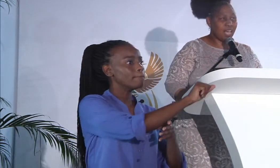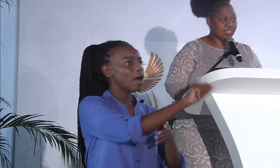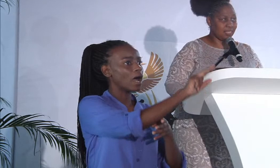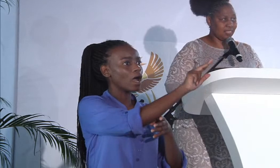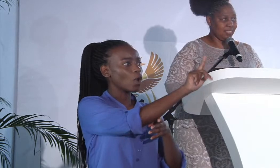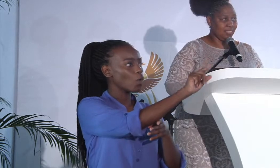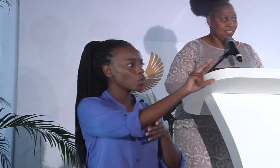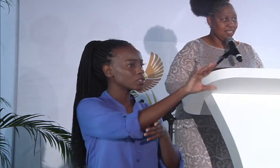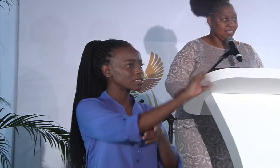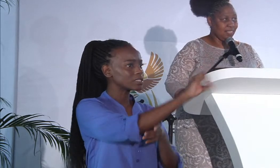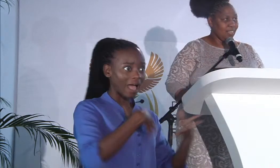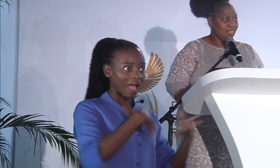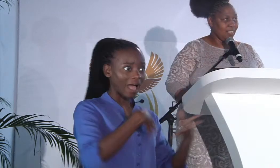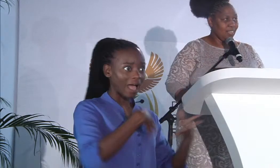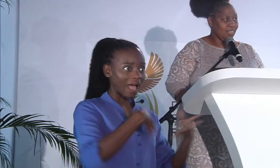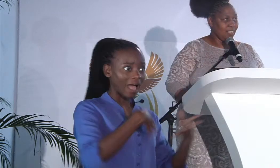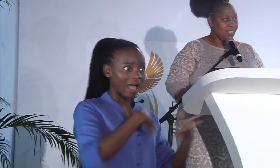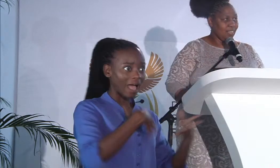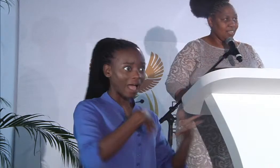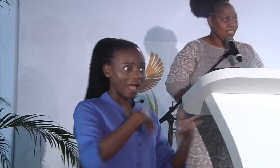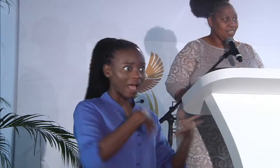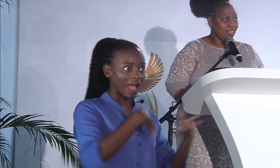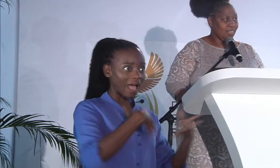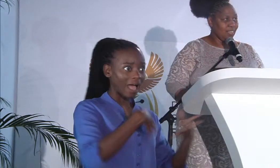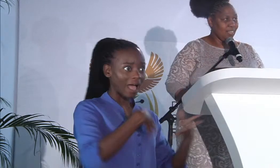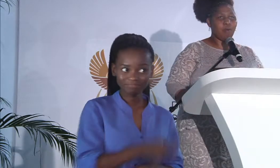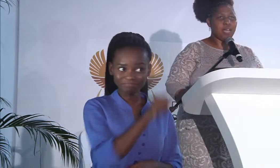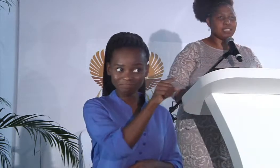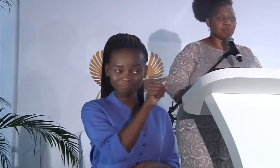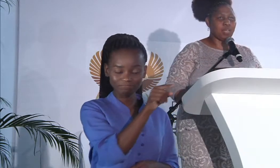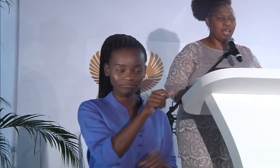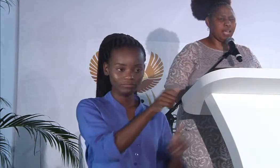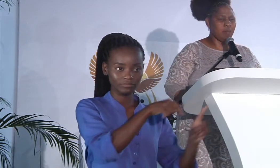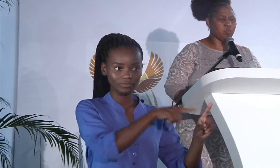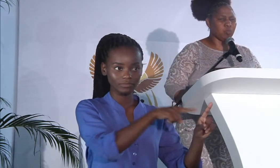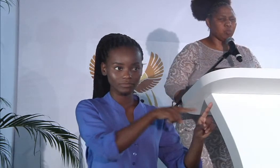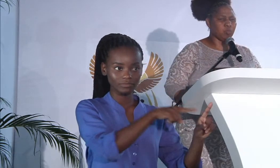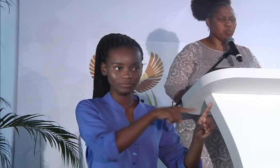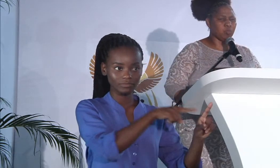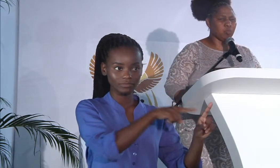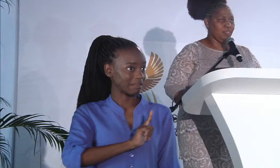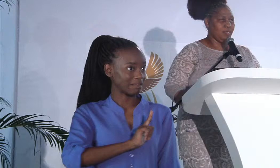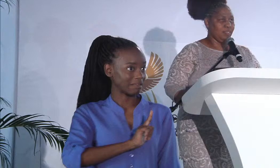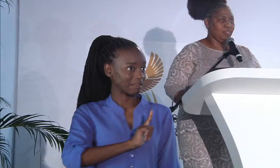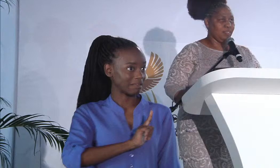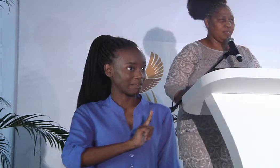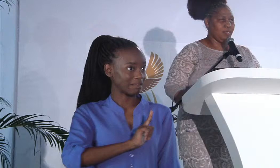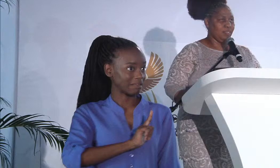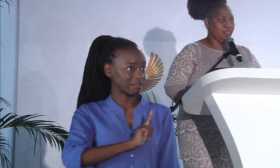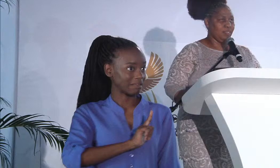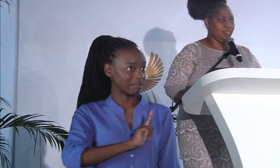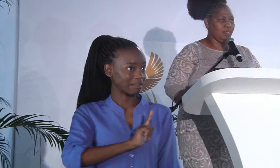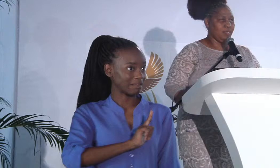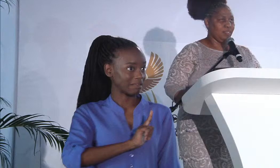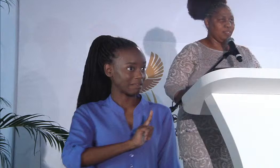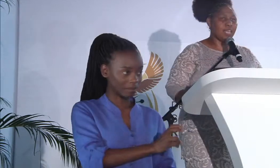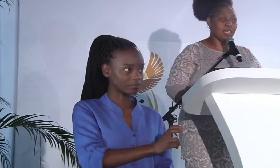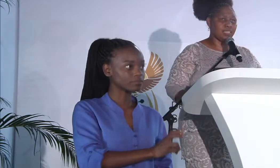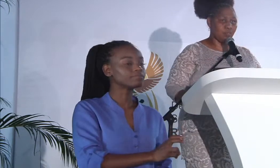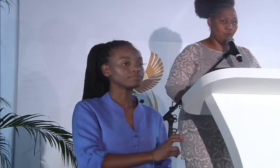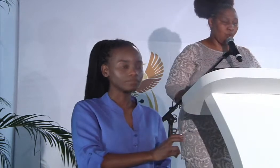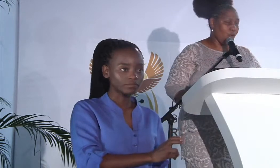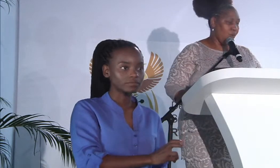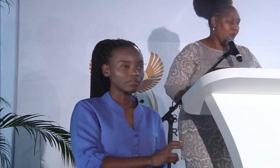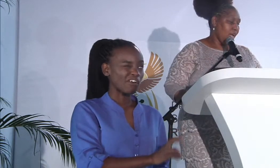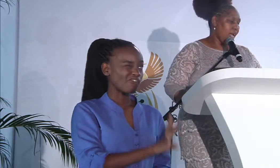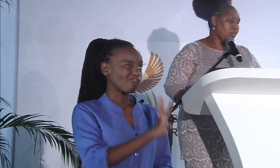Outside. Umalusi would tell you the hours when I come to Durban, where we would sit 3-4 years